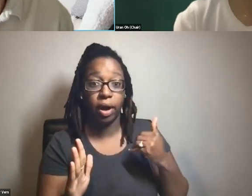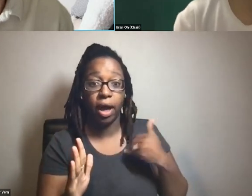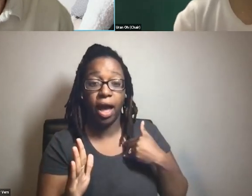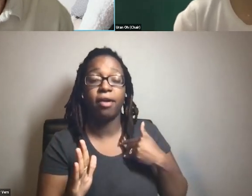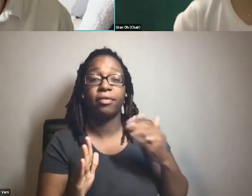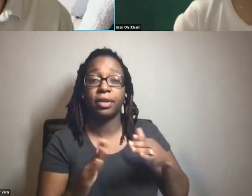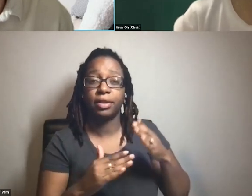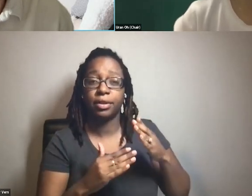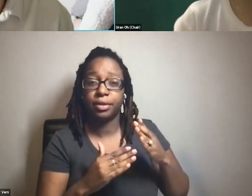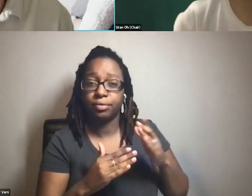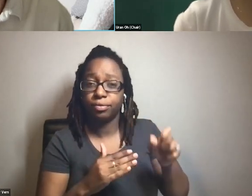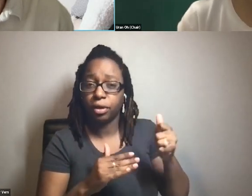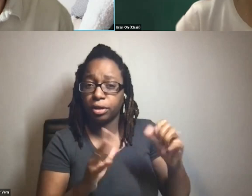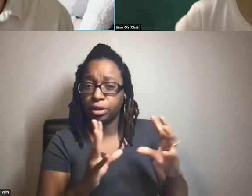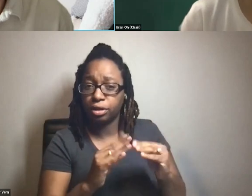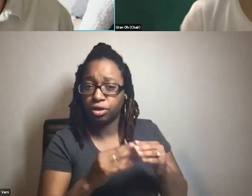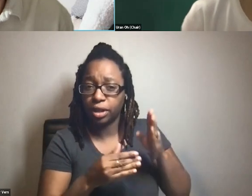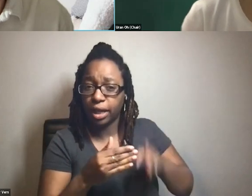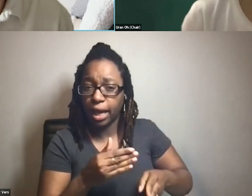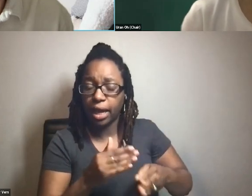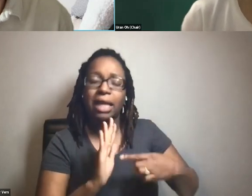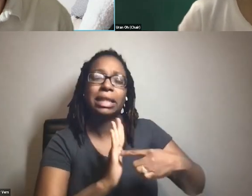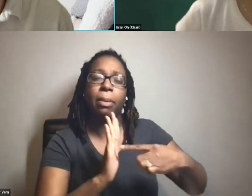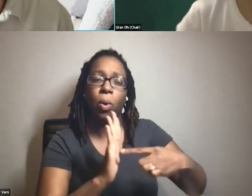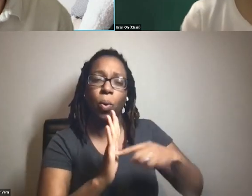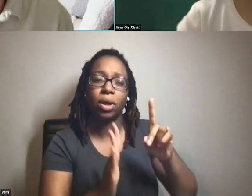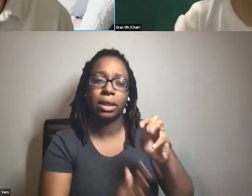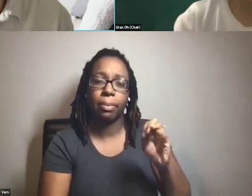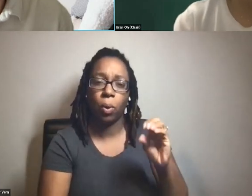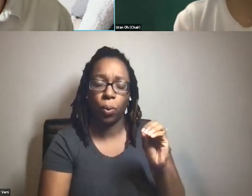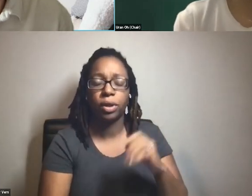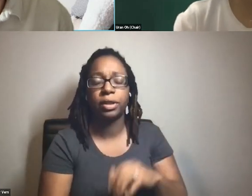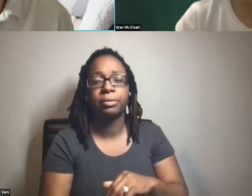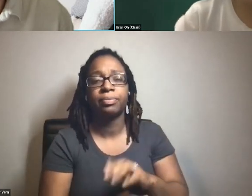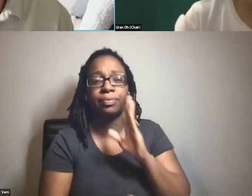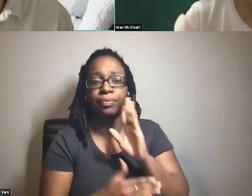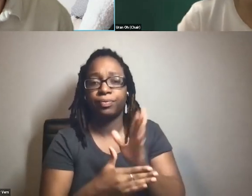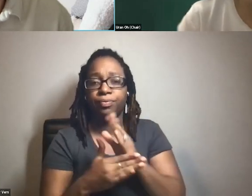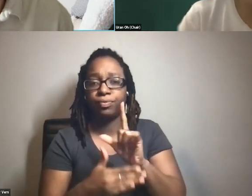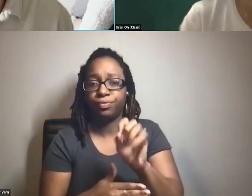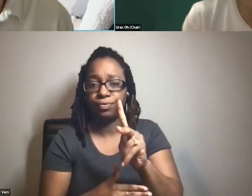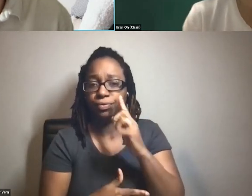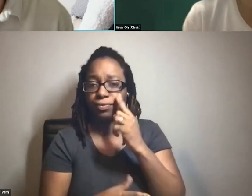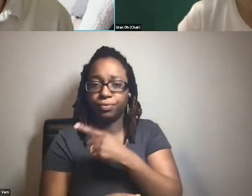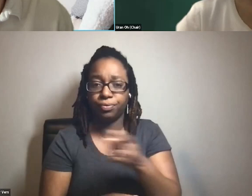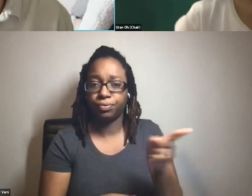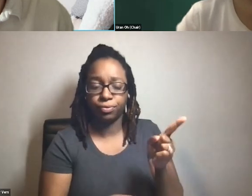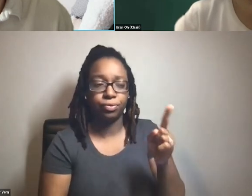end. It's called Demo Madness, and I did share a link to everyone through